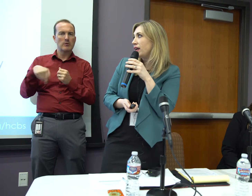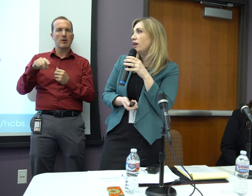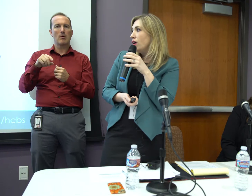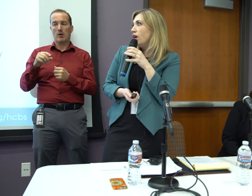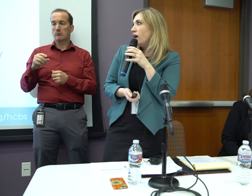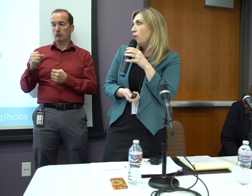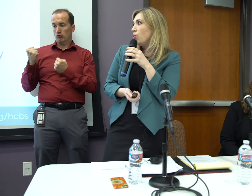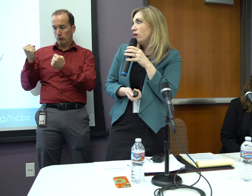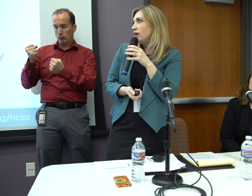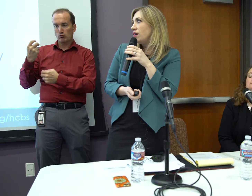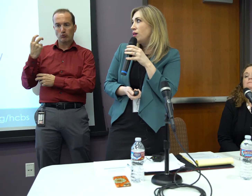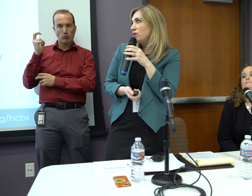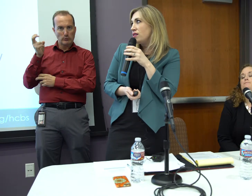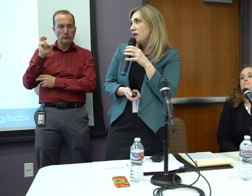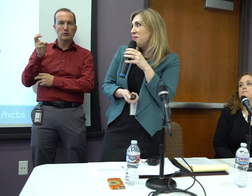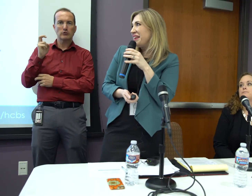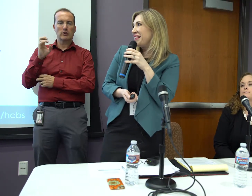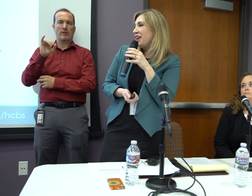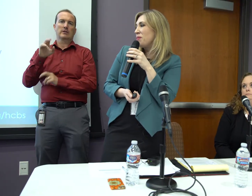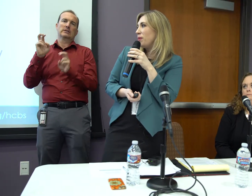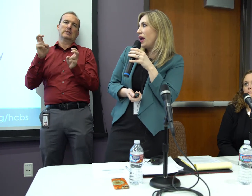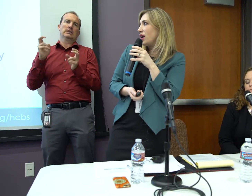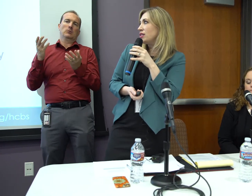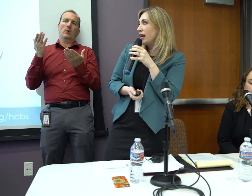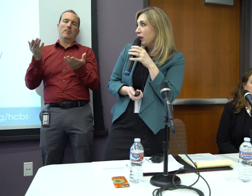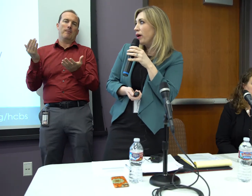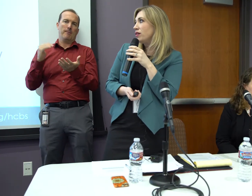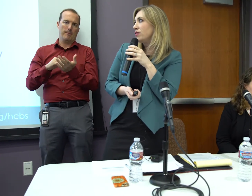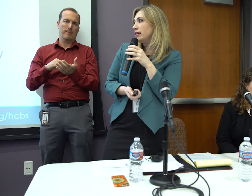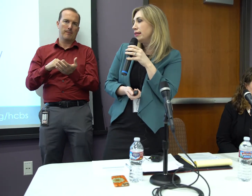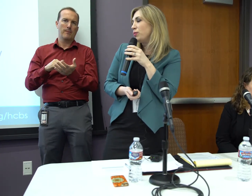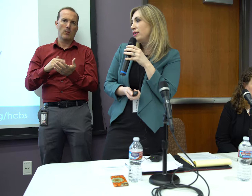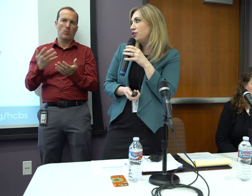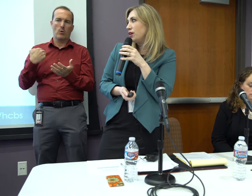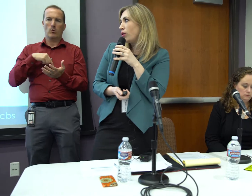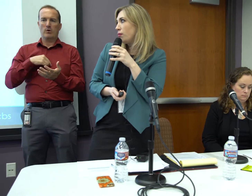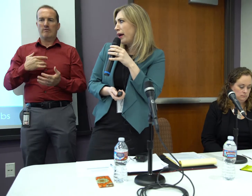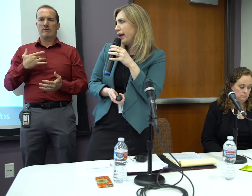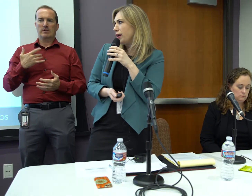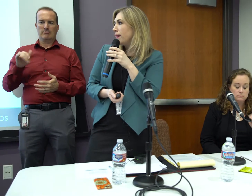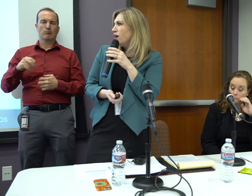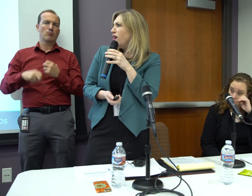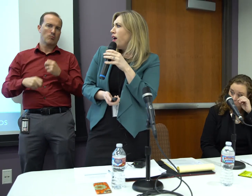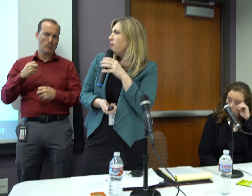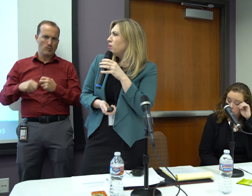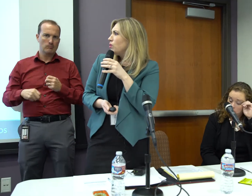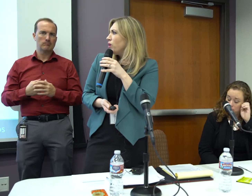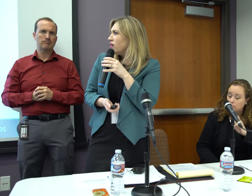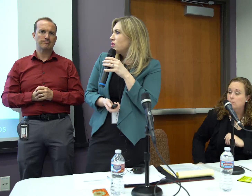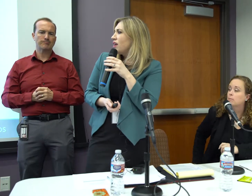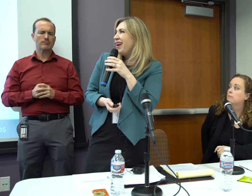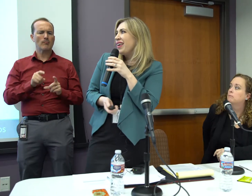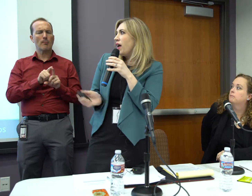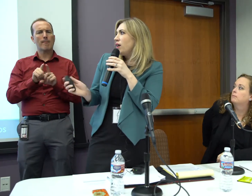from the setting was a theme that came up again in our second round of visits as potentially problematic.